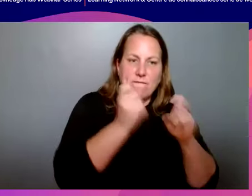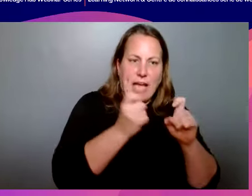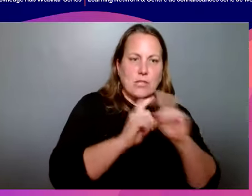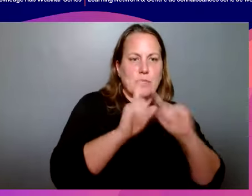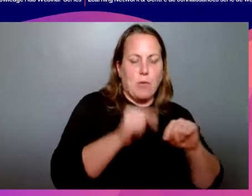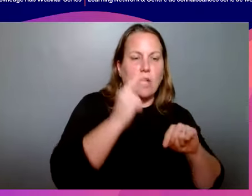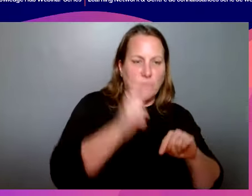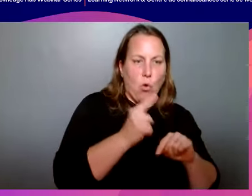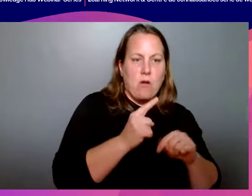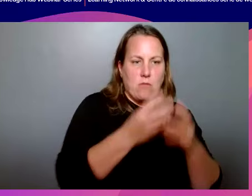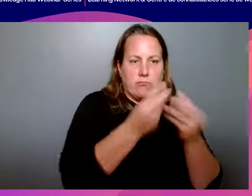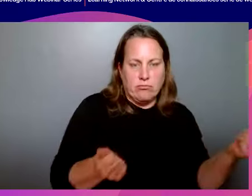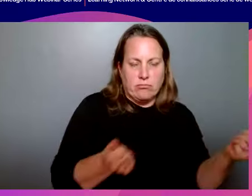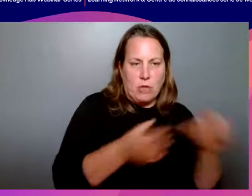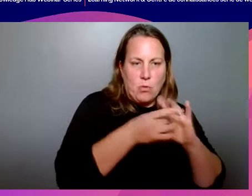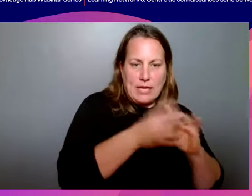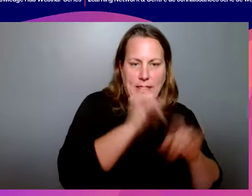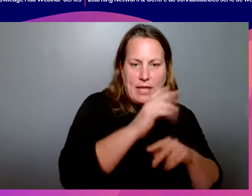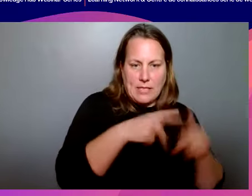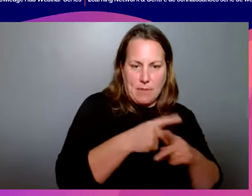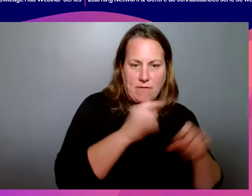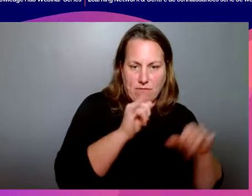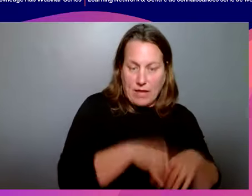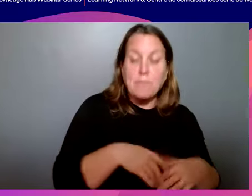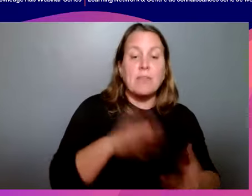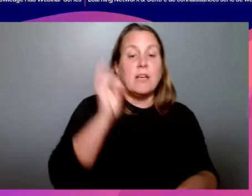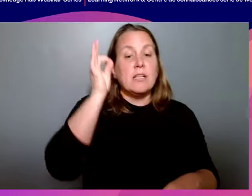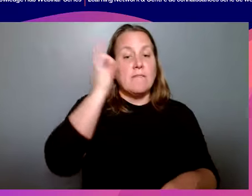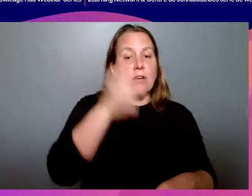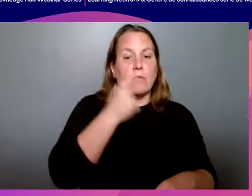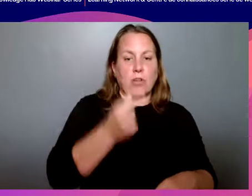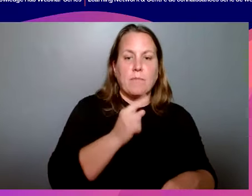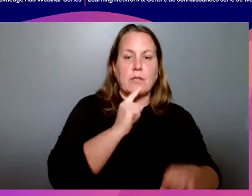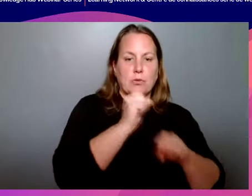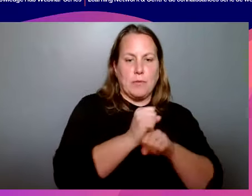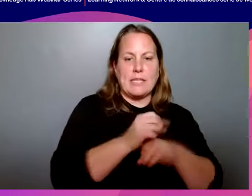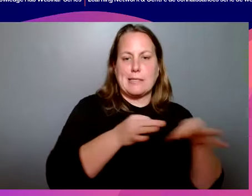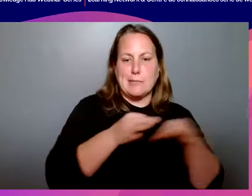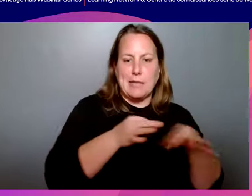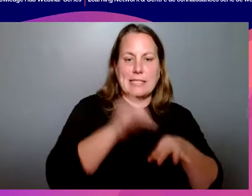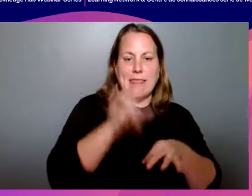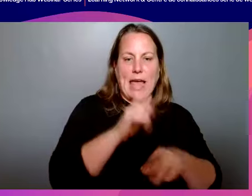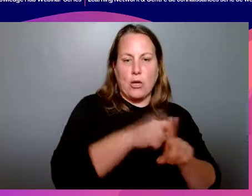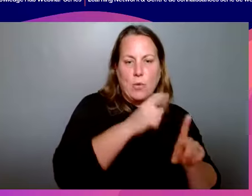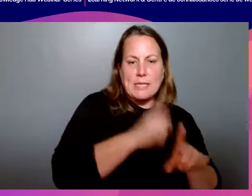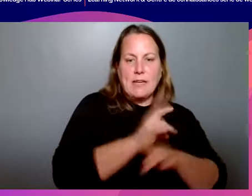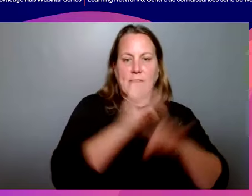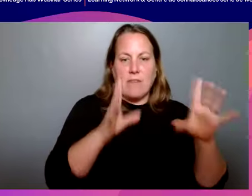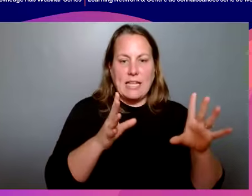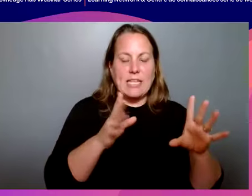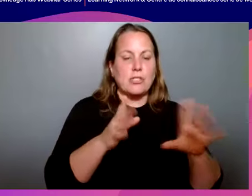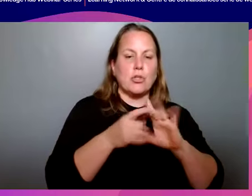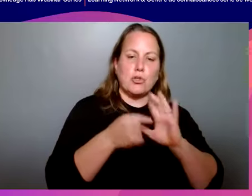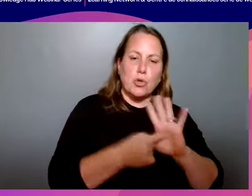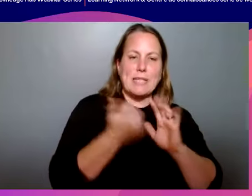federal government's definition of harassment and violence is any action, conduct, or comment, including of a sexual nature, that